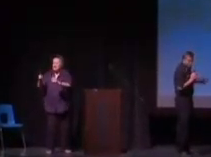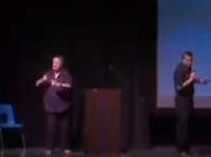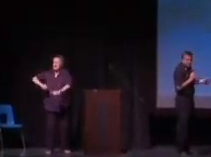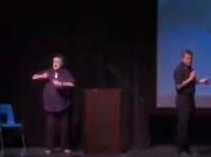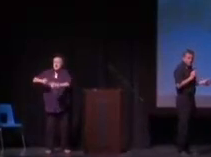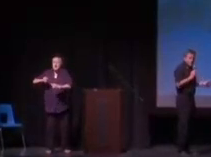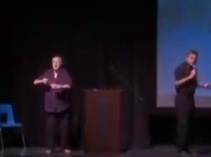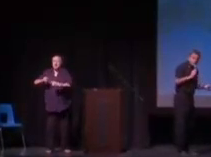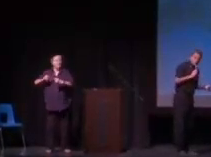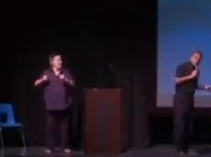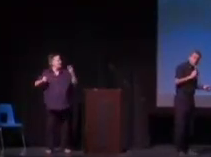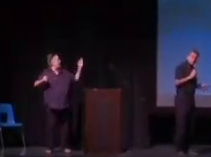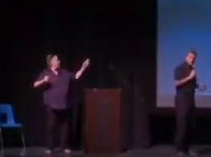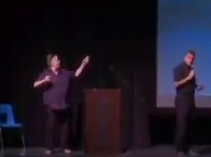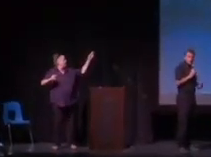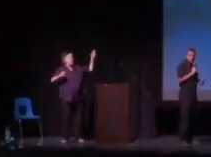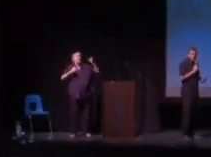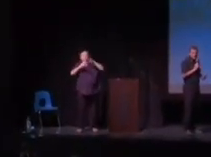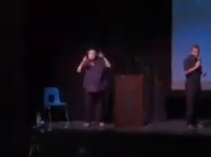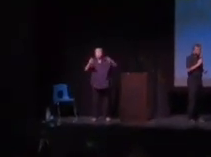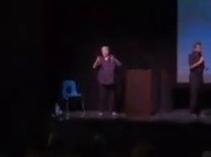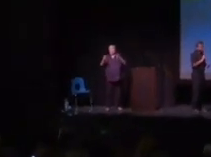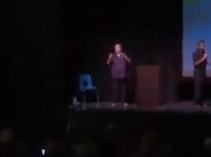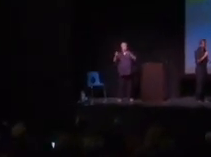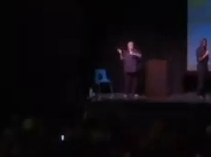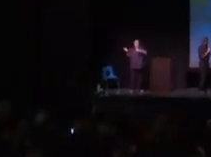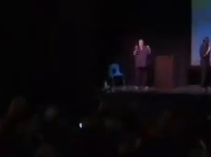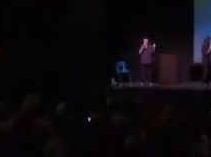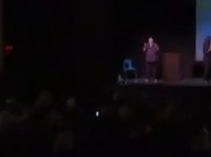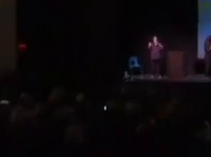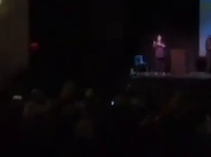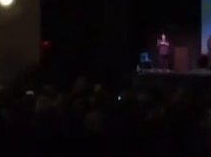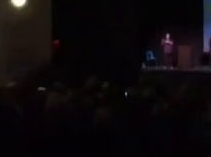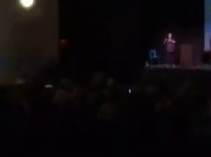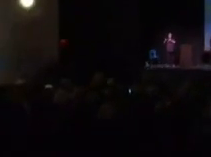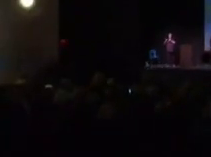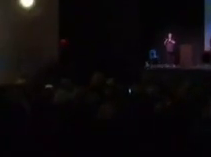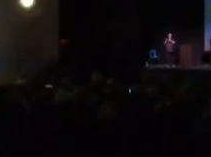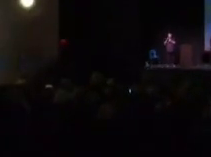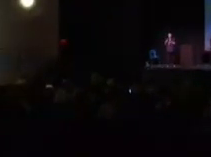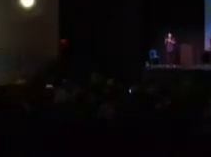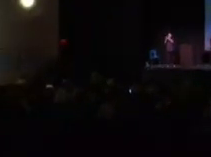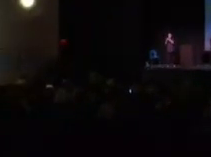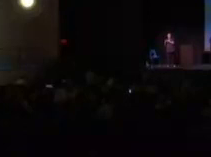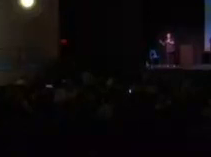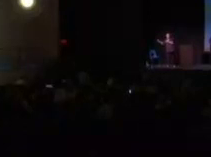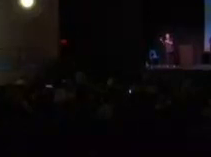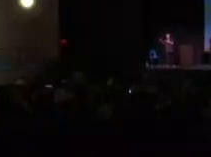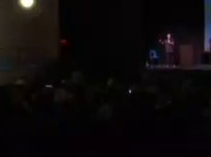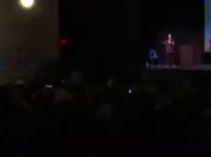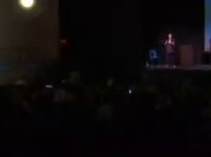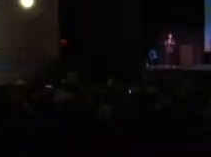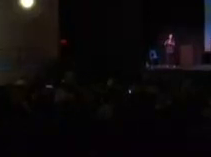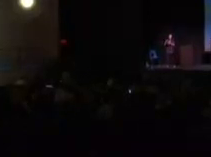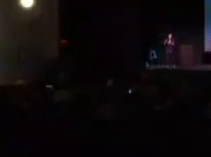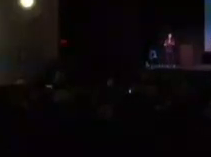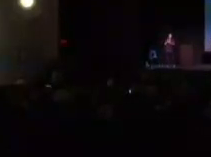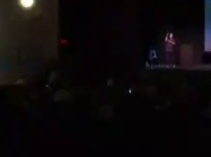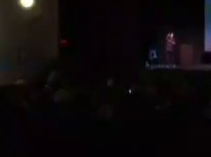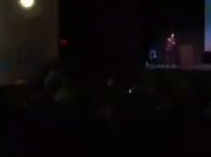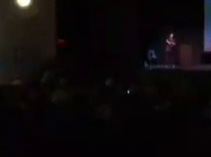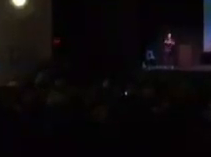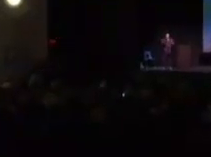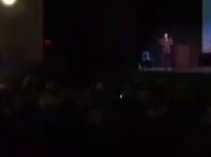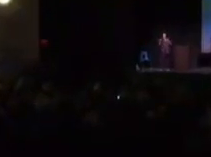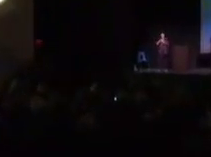when again, we've got all that on our website, but with these winds, and Alan is really feeling that second